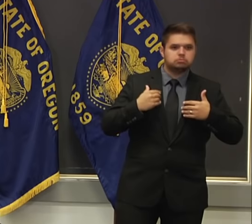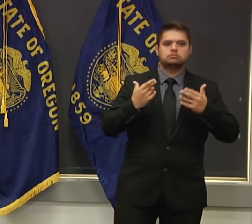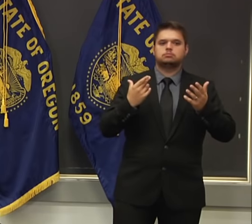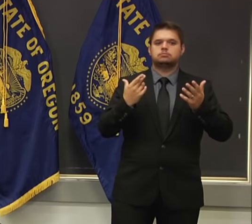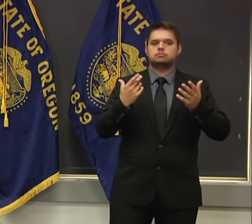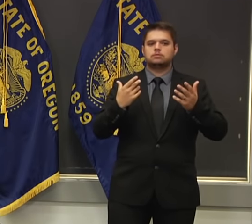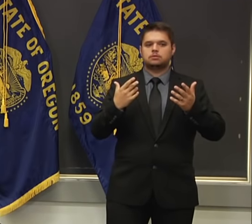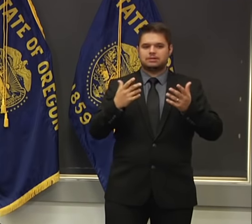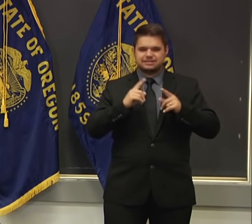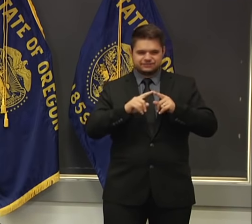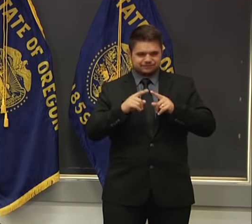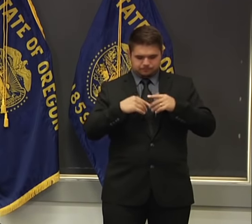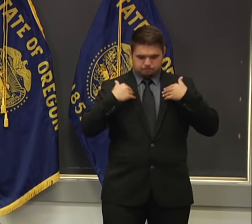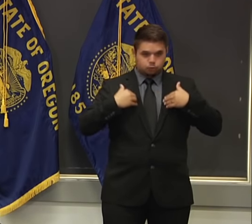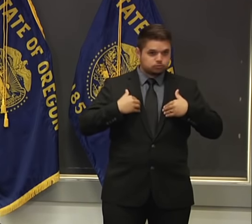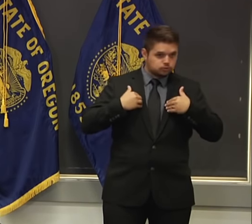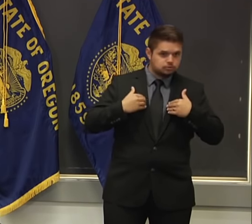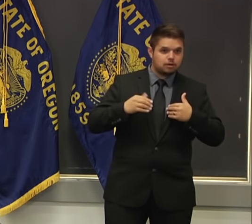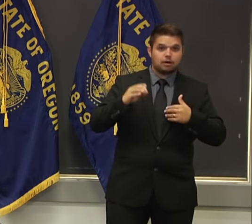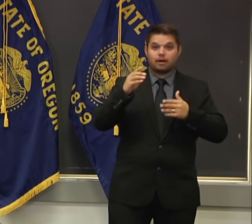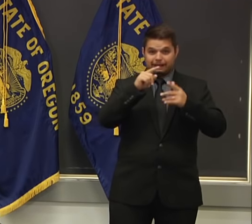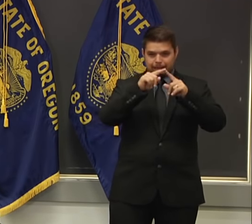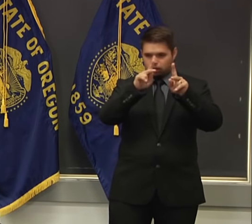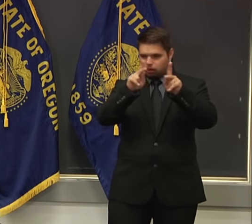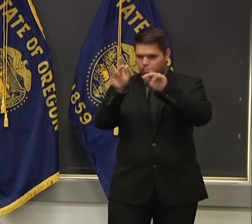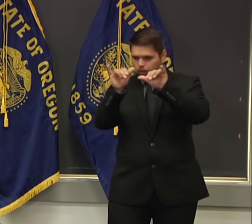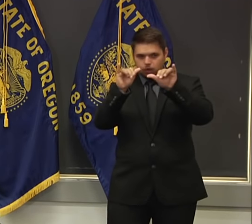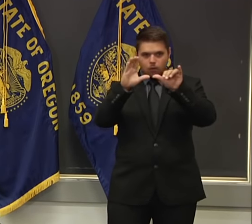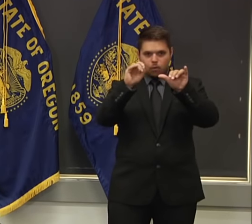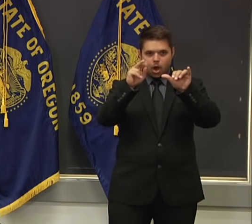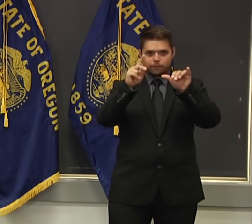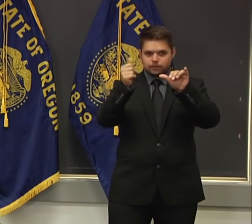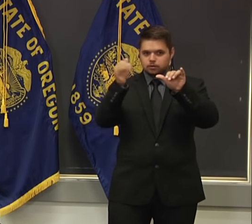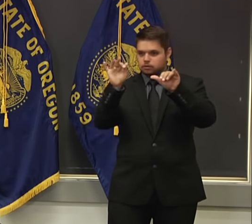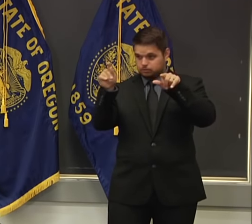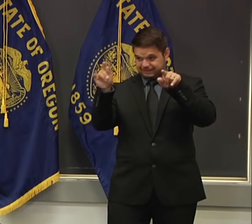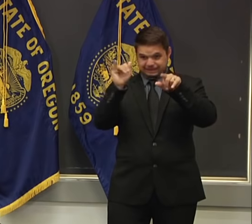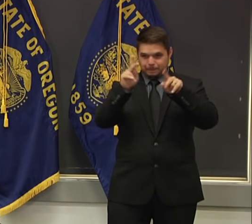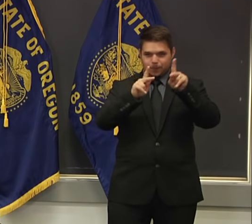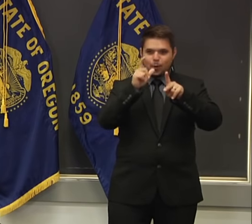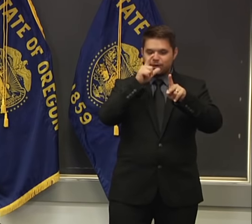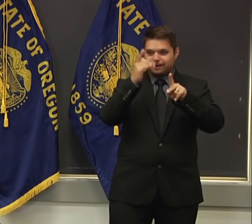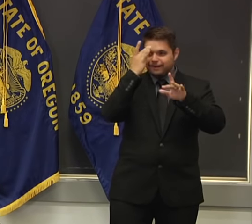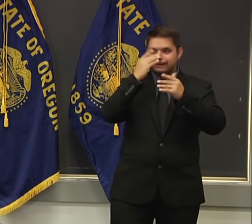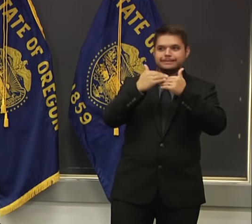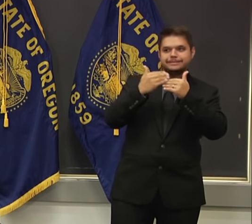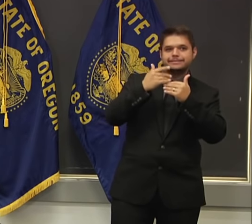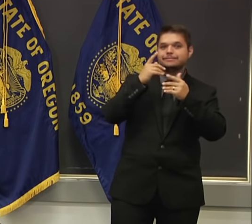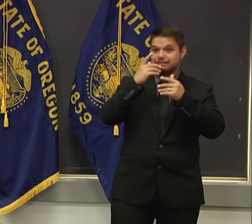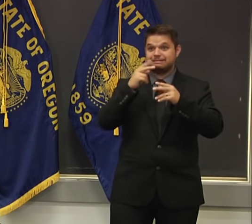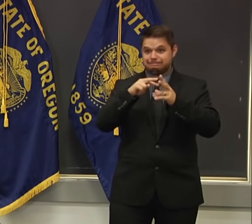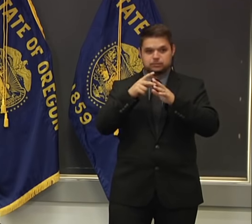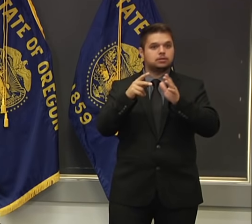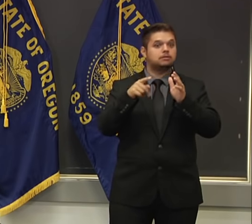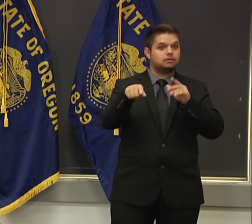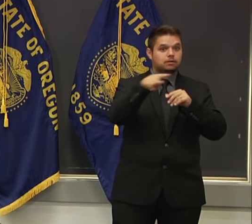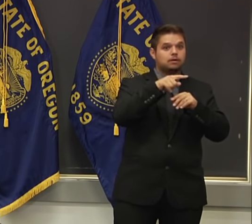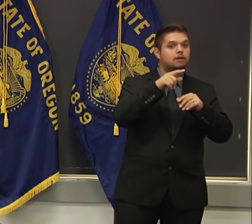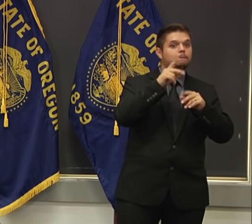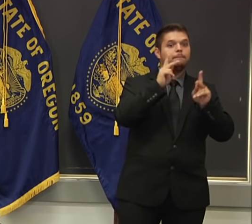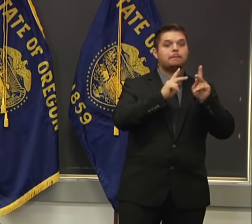like COVID-19 and are recovering from that. All of those folks are at higher risk, along with people who work and exert